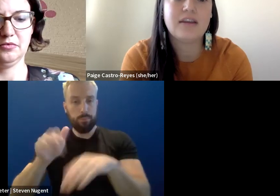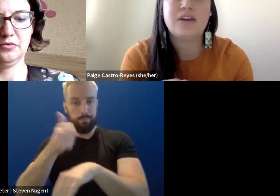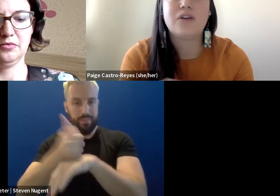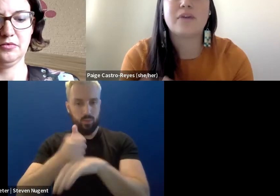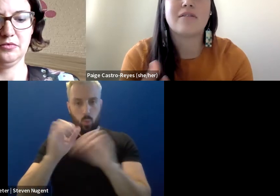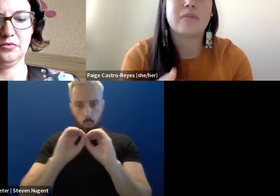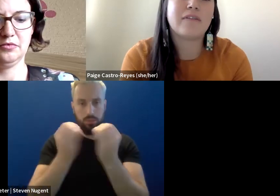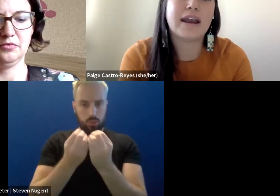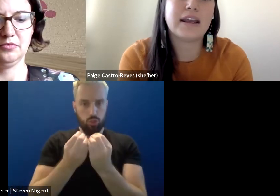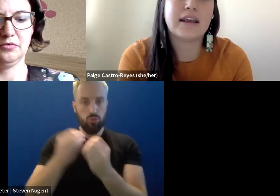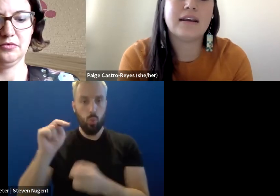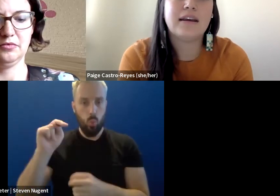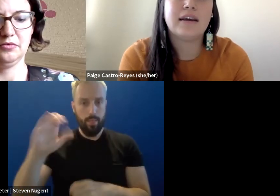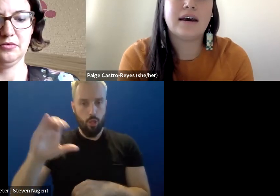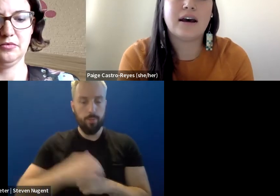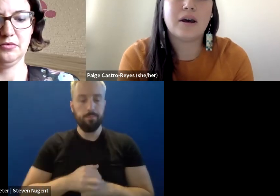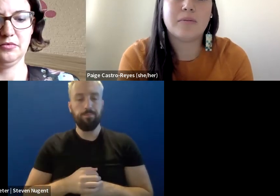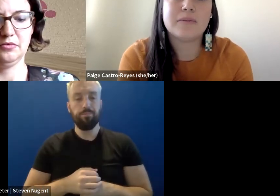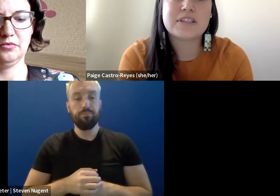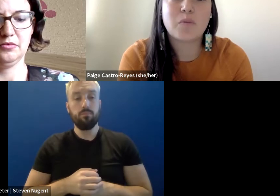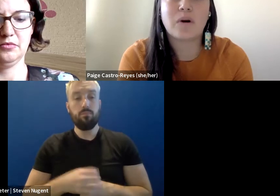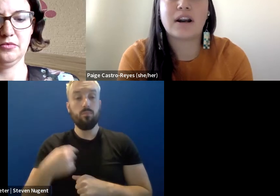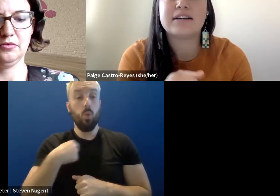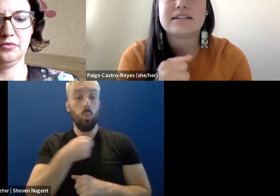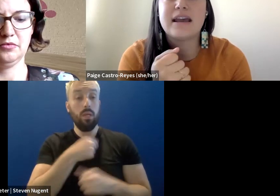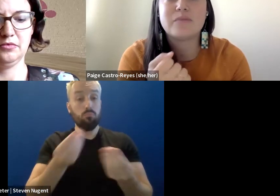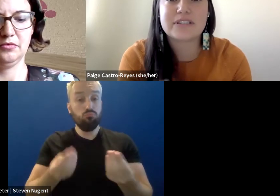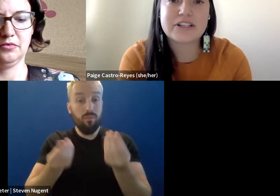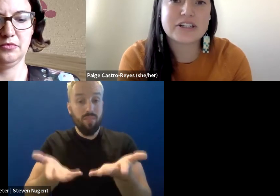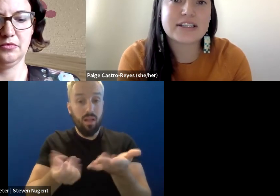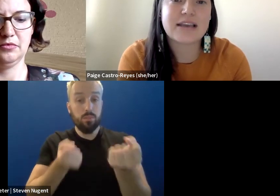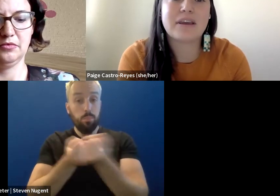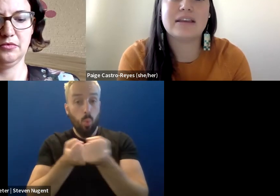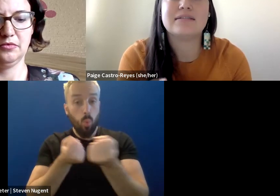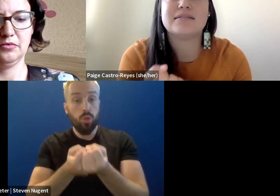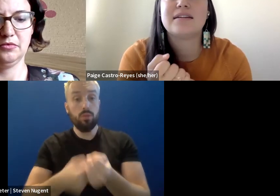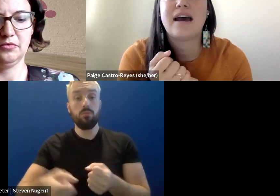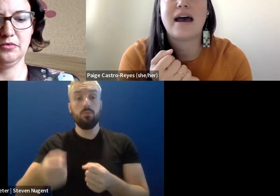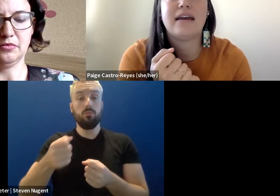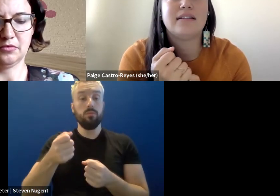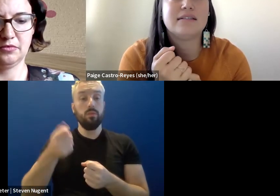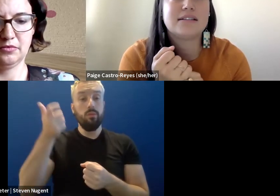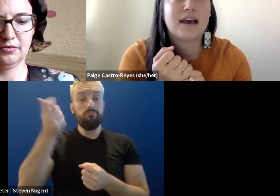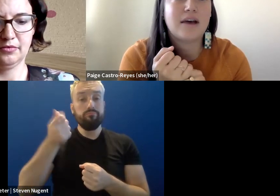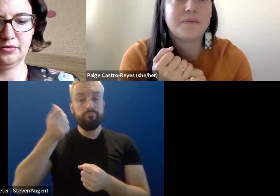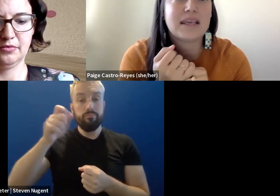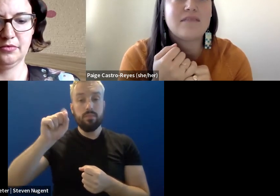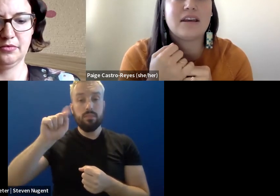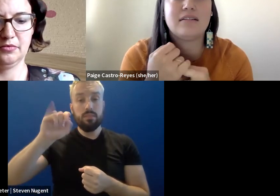Carolina. We have provided support and presenter stipends